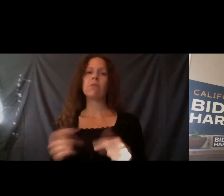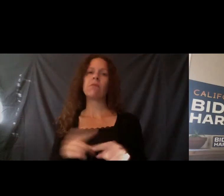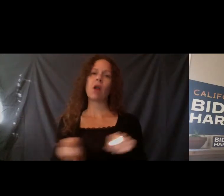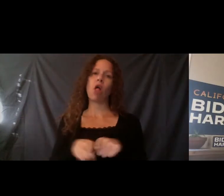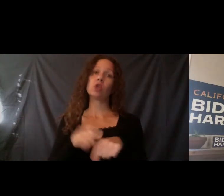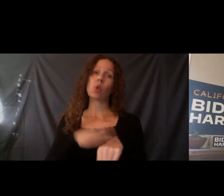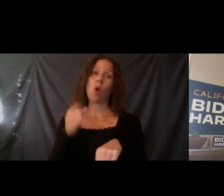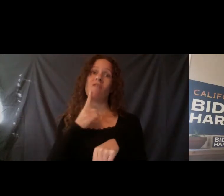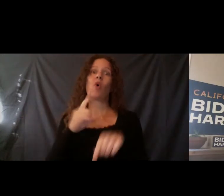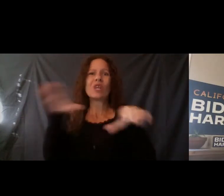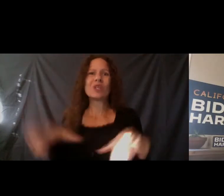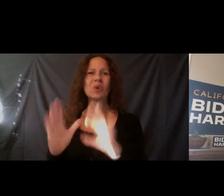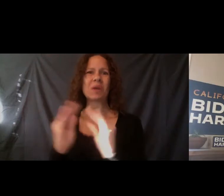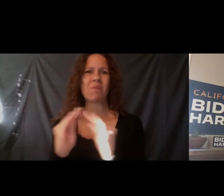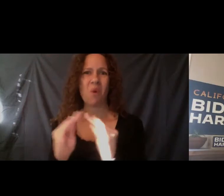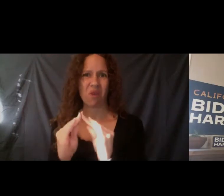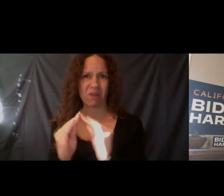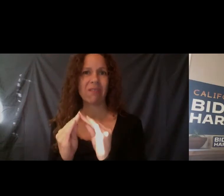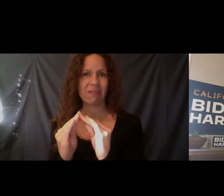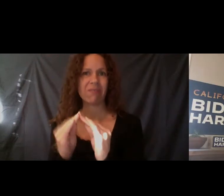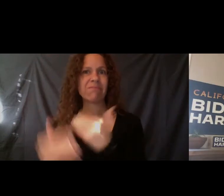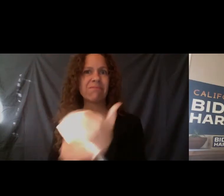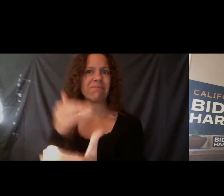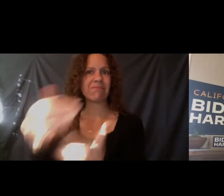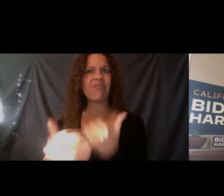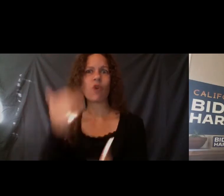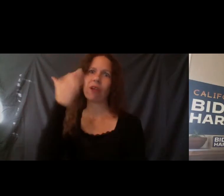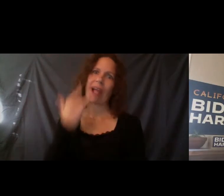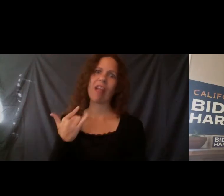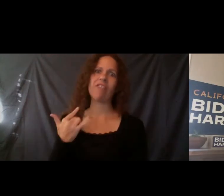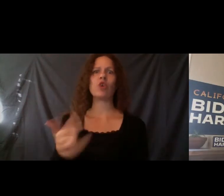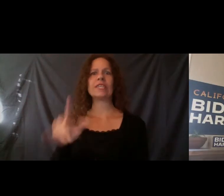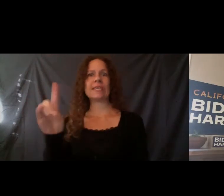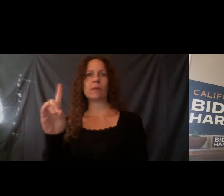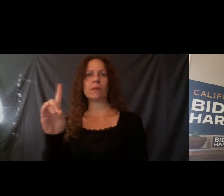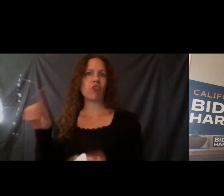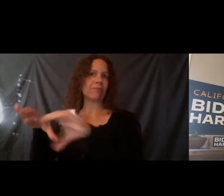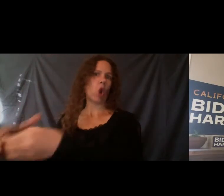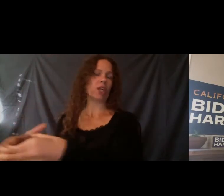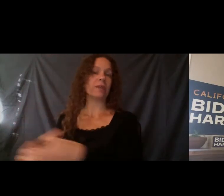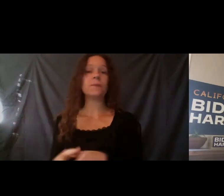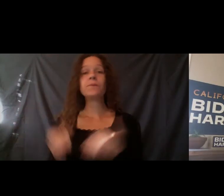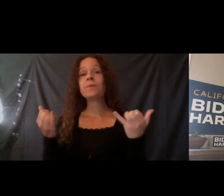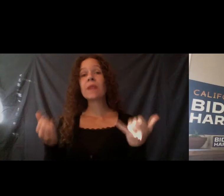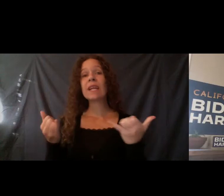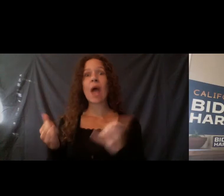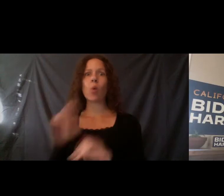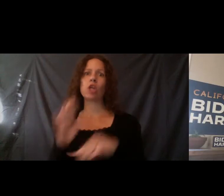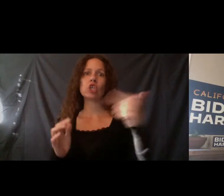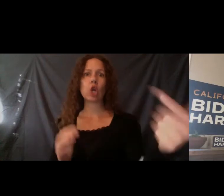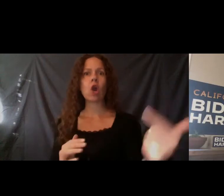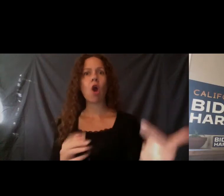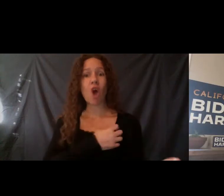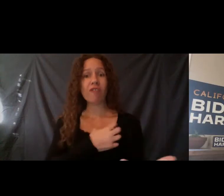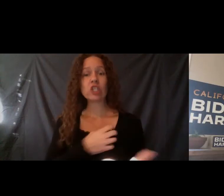here in the California Democratic Party. I now want to turn it over to our officers. We'll be led off by